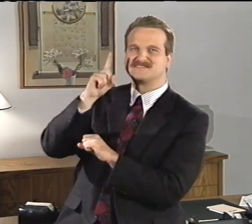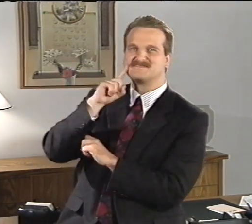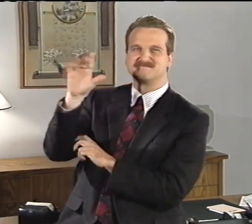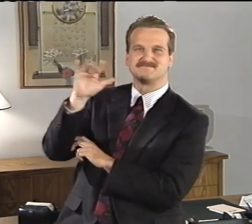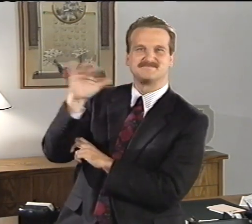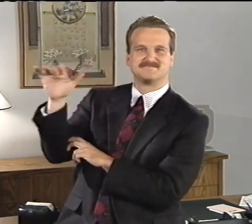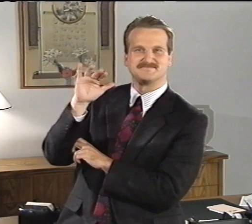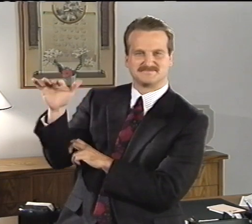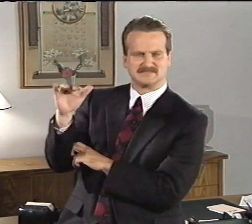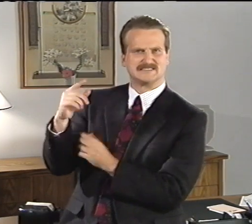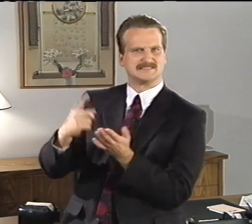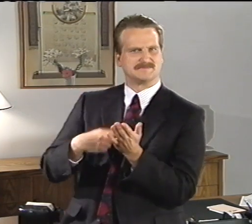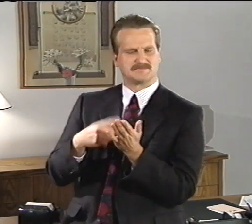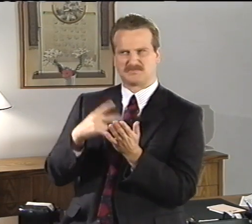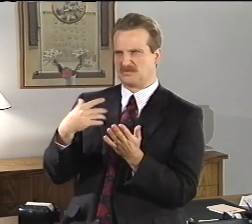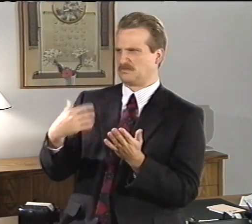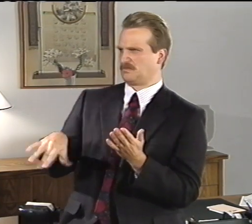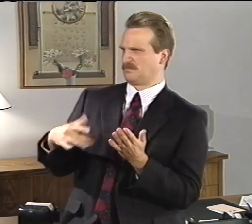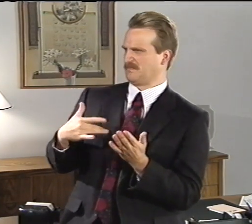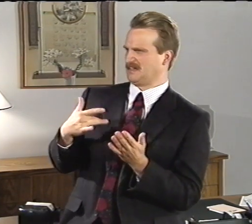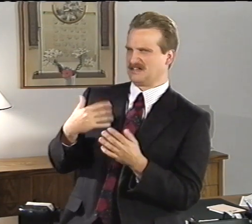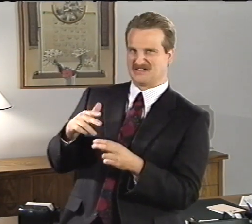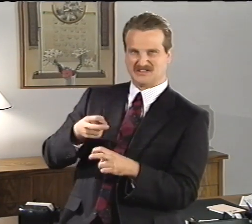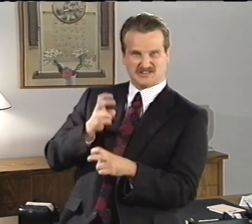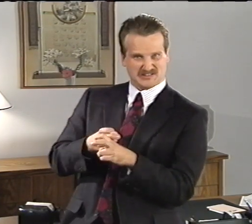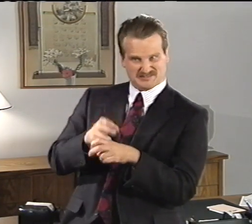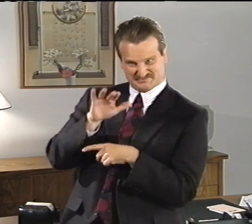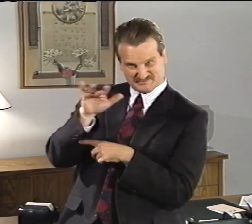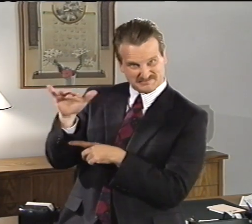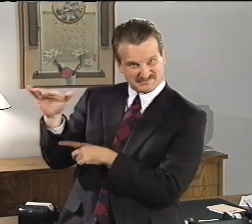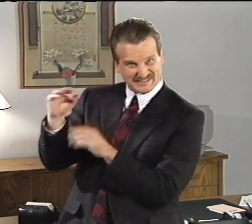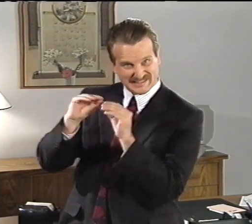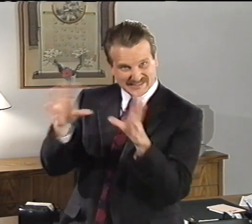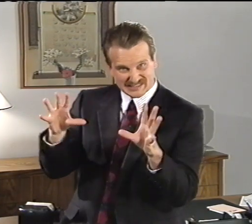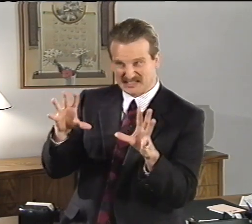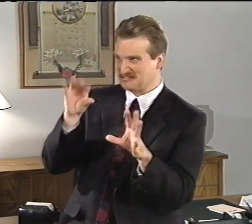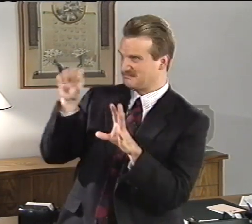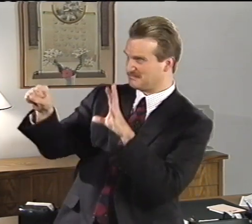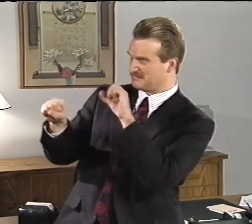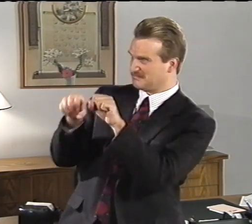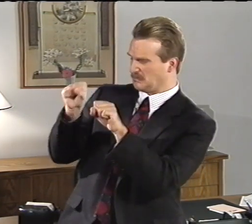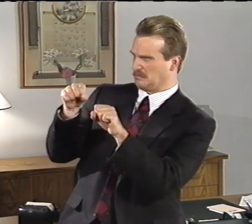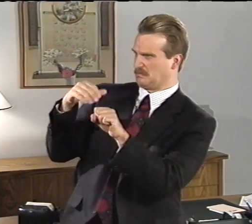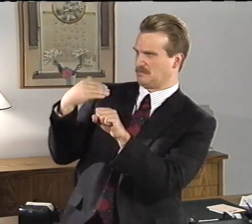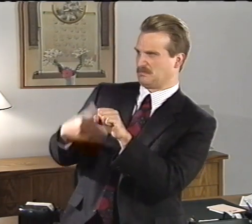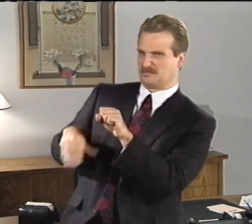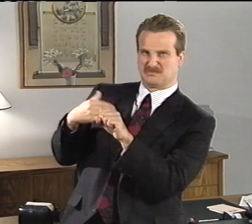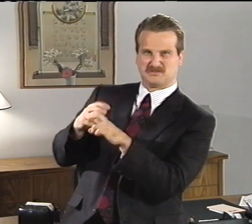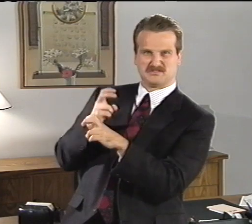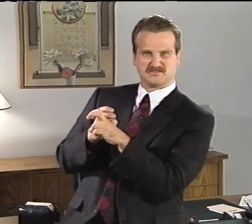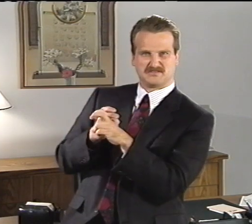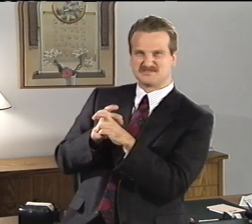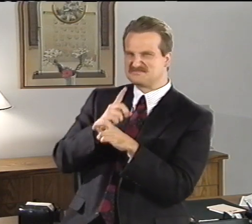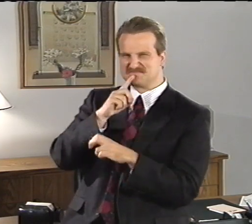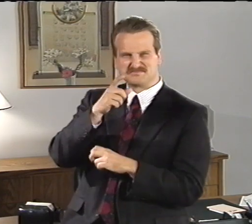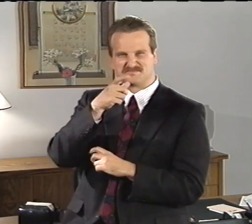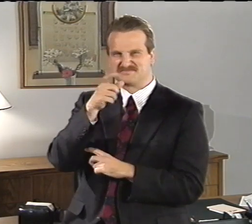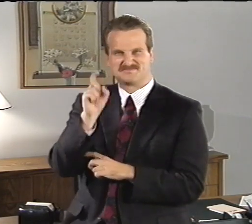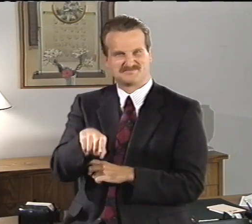people when they spell to you. You may feel it's difficult to spell clearly and even harder to read back, but it doesn't have to